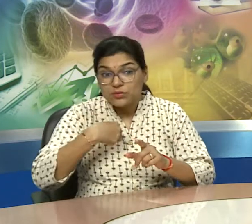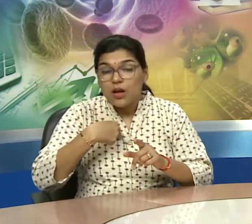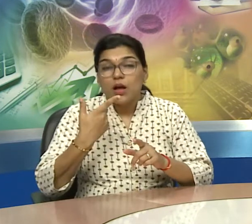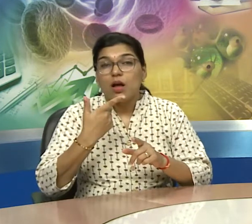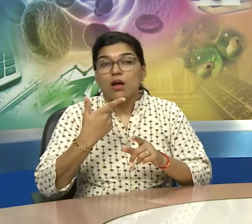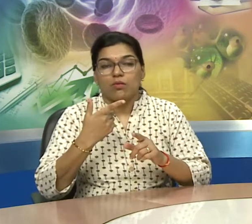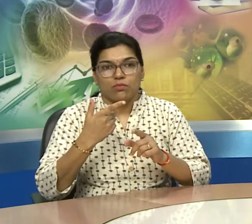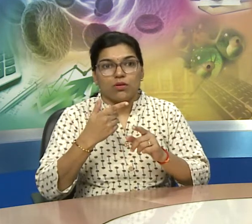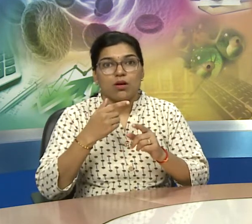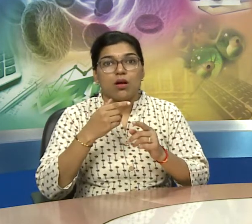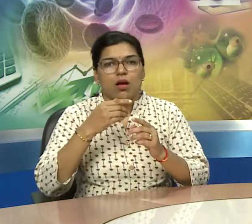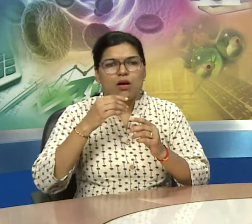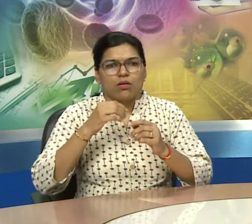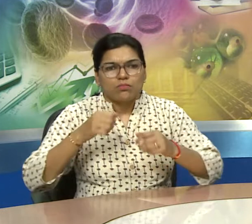the primitive human.